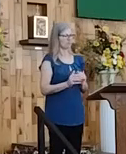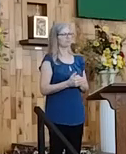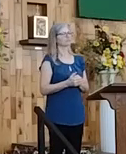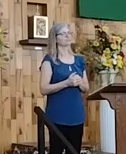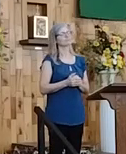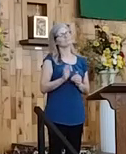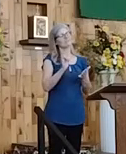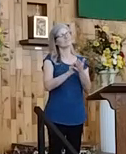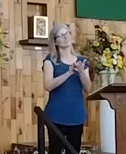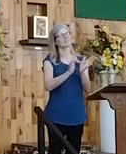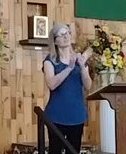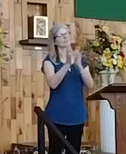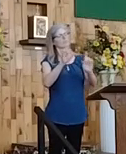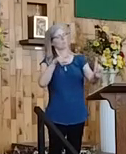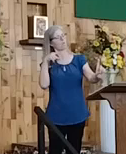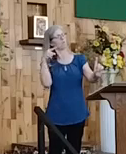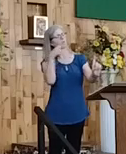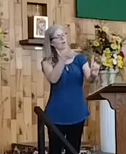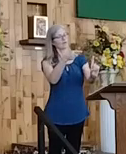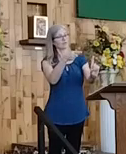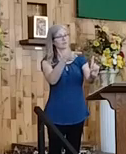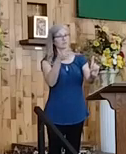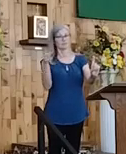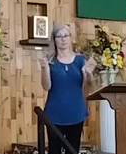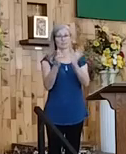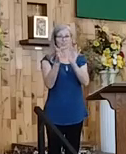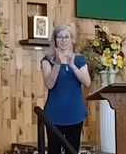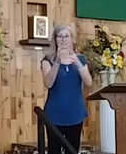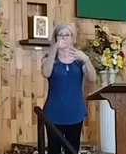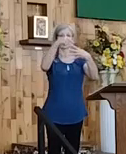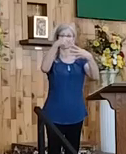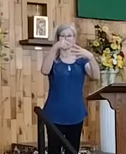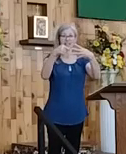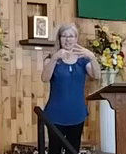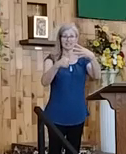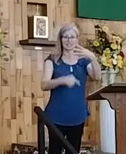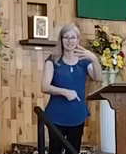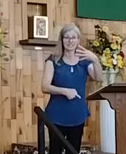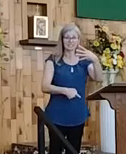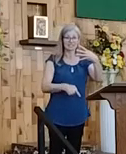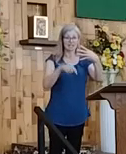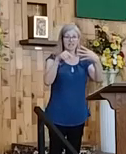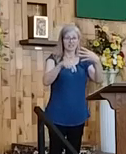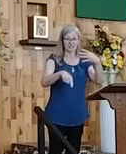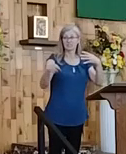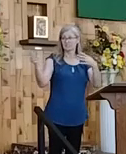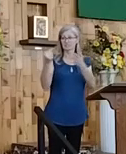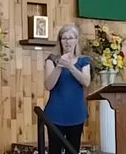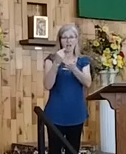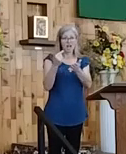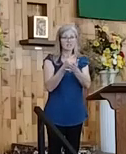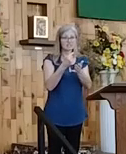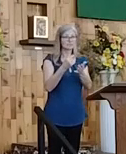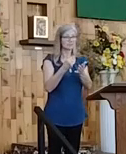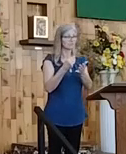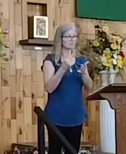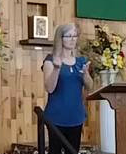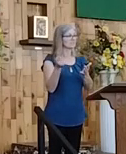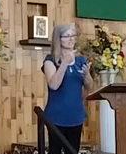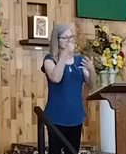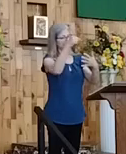That's what Jesus says. When Jesus makes his list at the end of this gospel passage, these things that